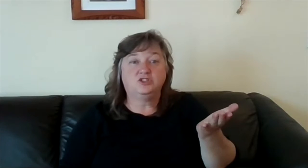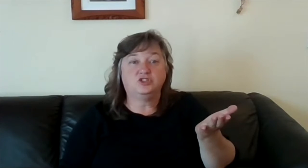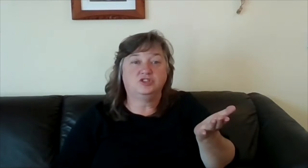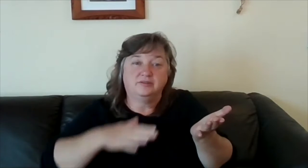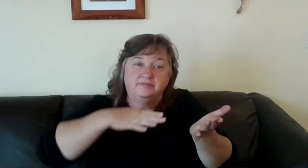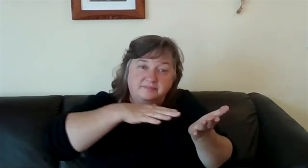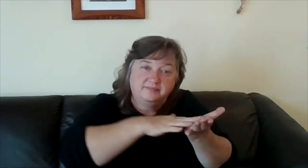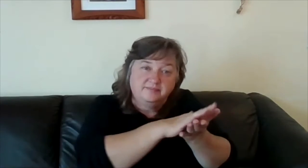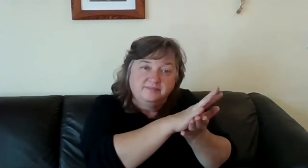Beach.